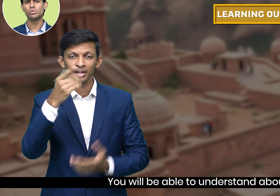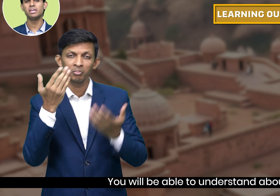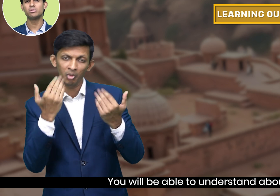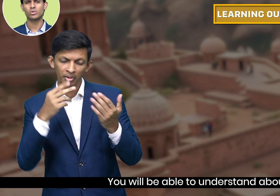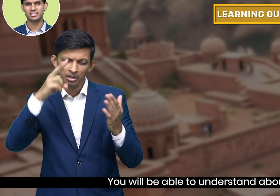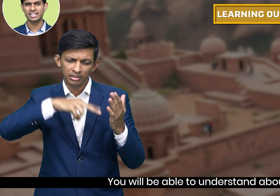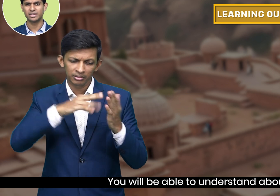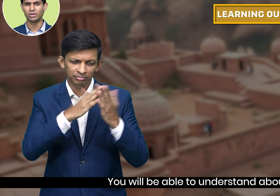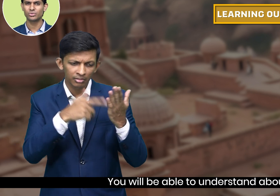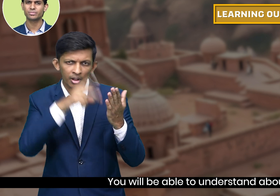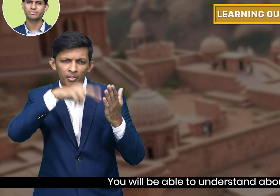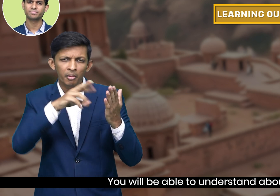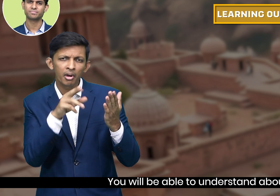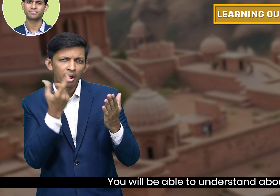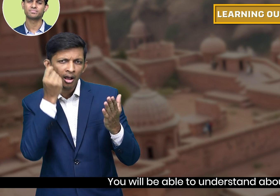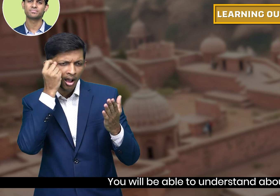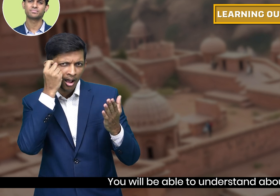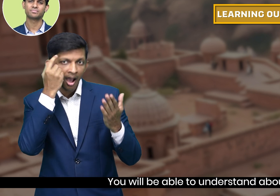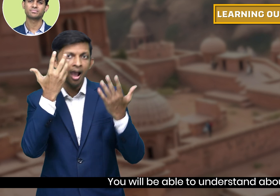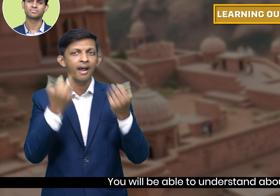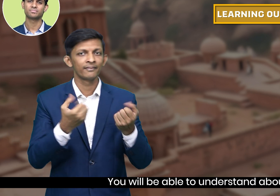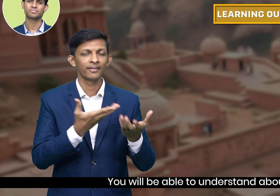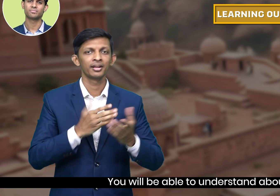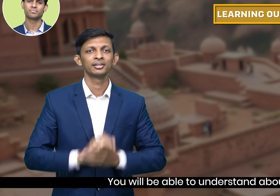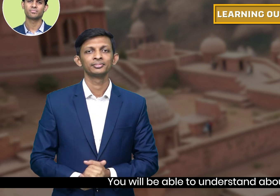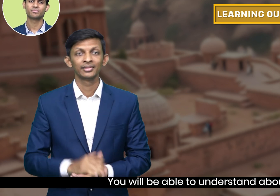You will be able to understand about